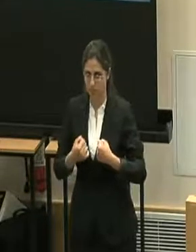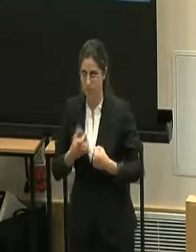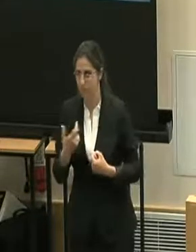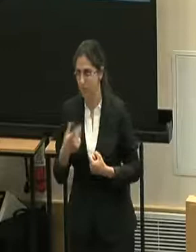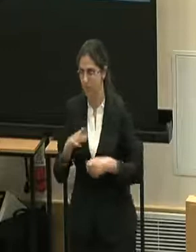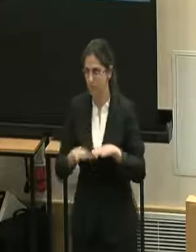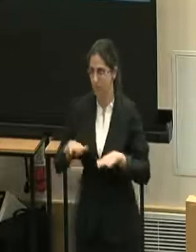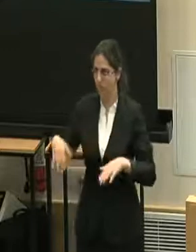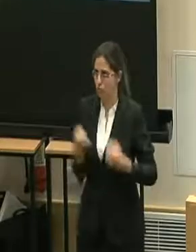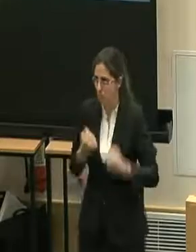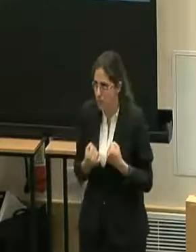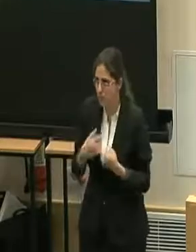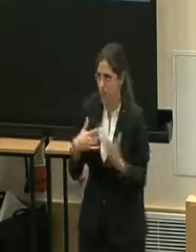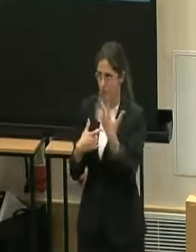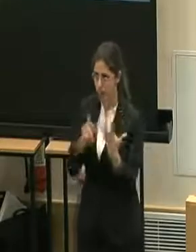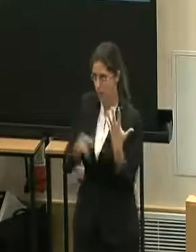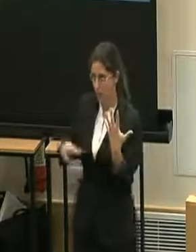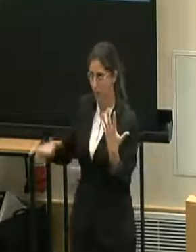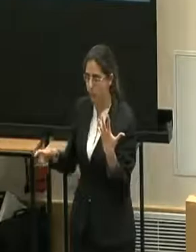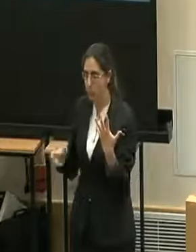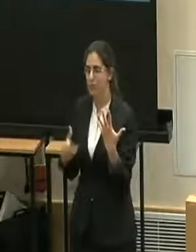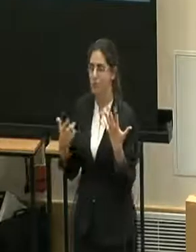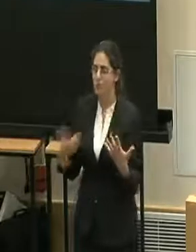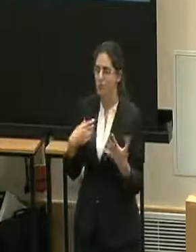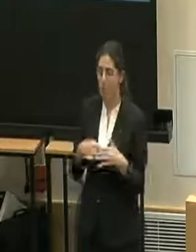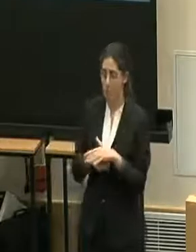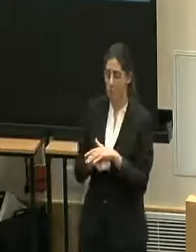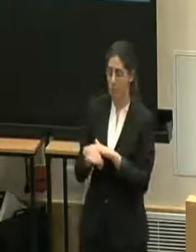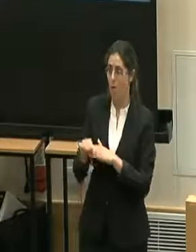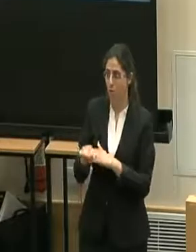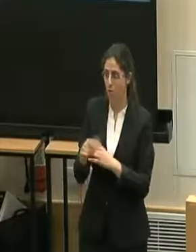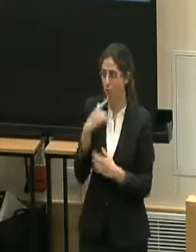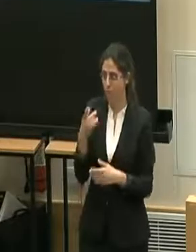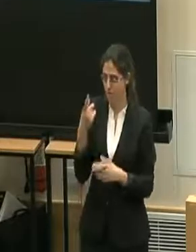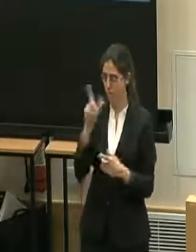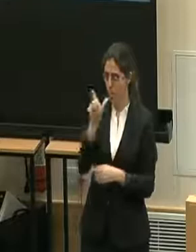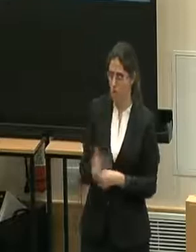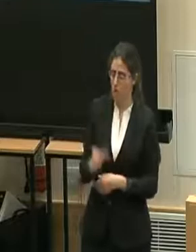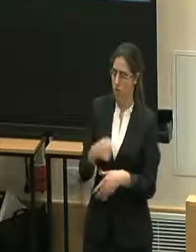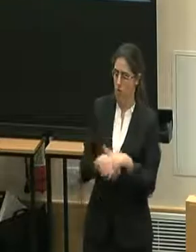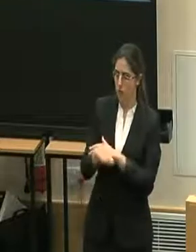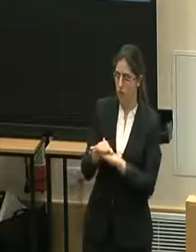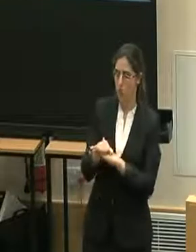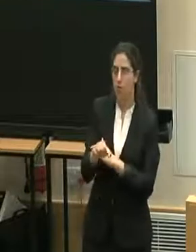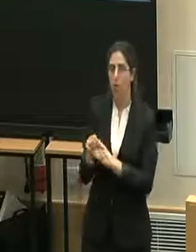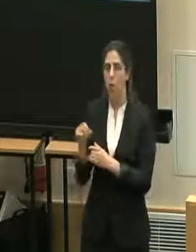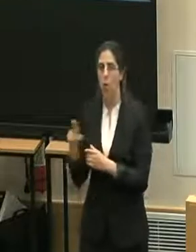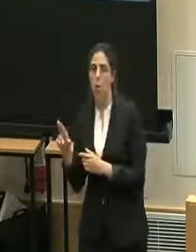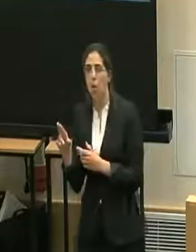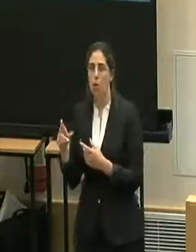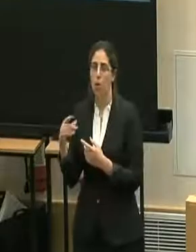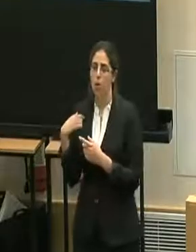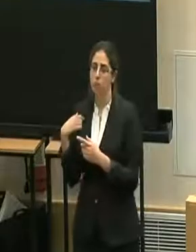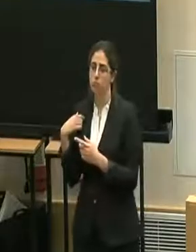And because of birth, the accident of birth, because of inherent wealth or